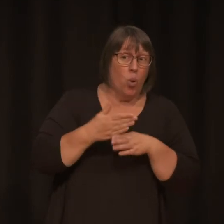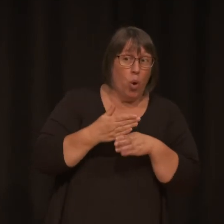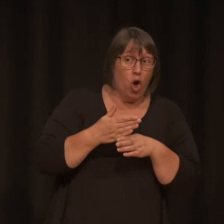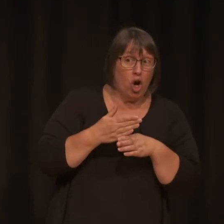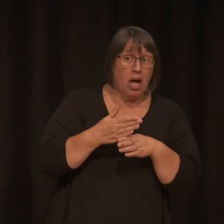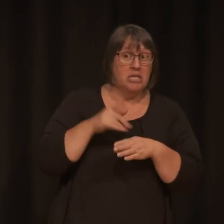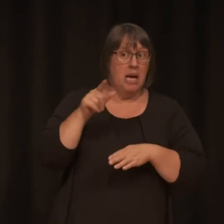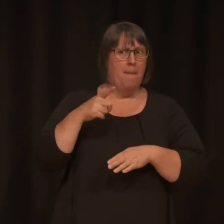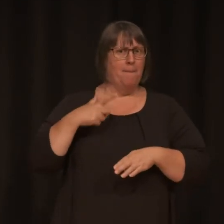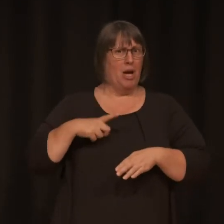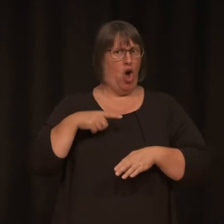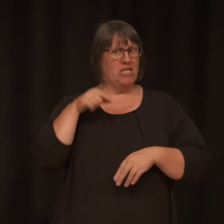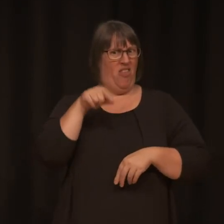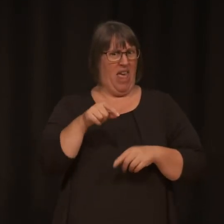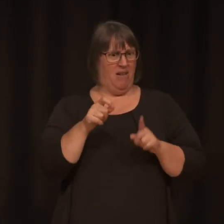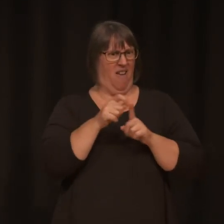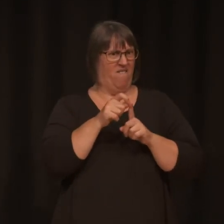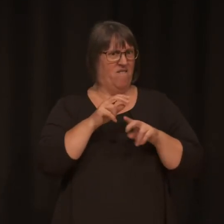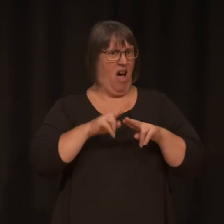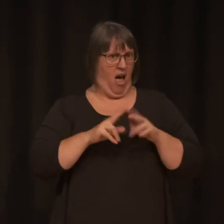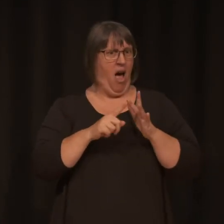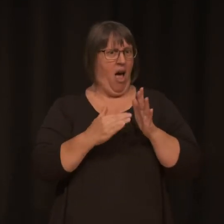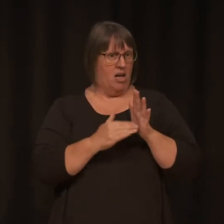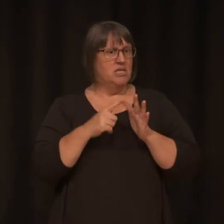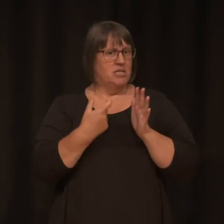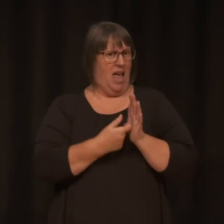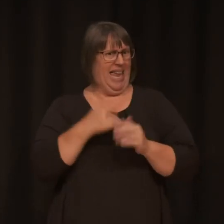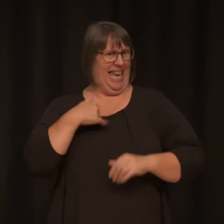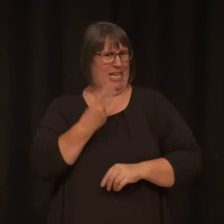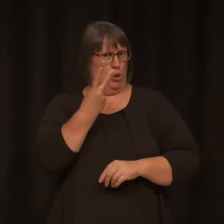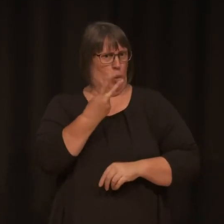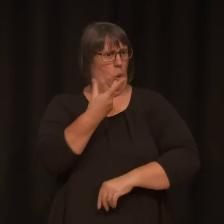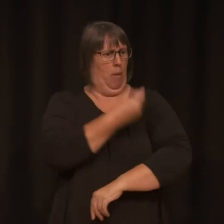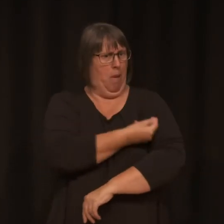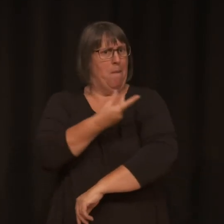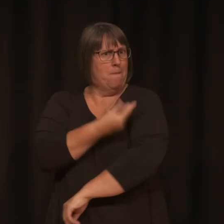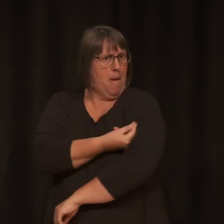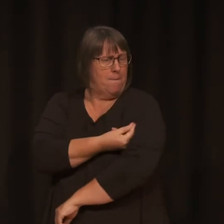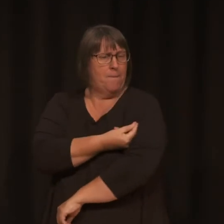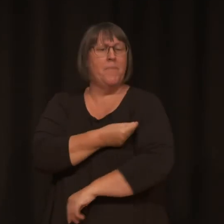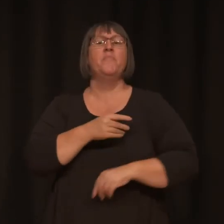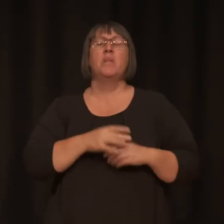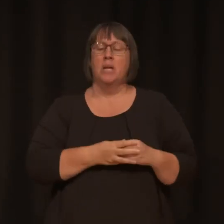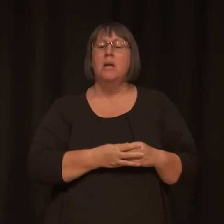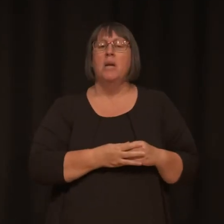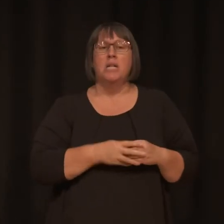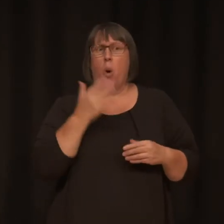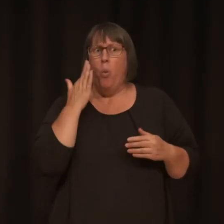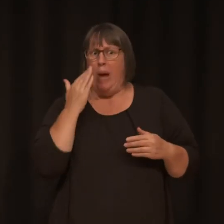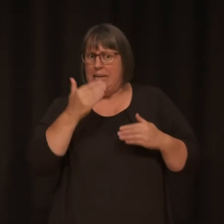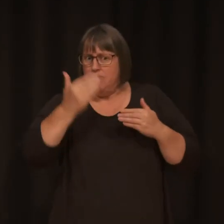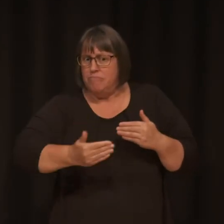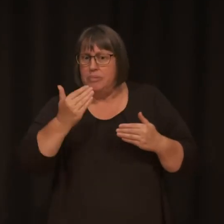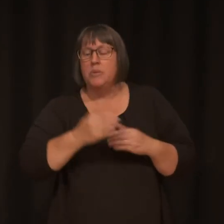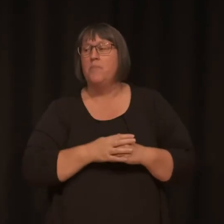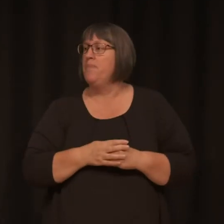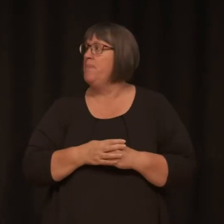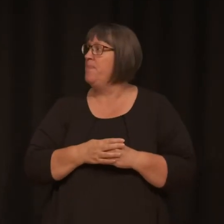2 jabs? Yes, it does. And you will have heard reference to the fact that, well, actually there is some data emerging that after